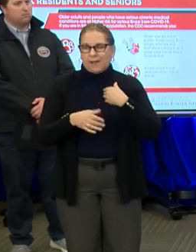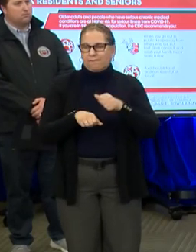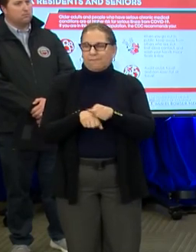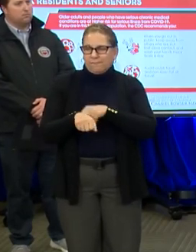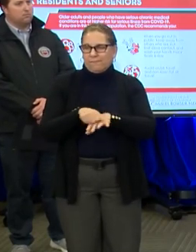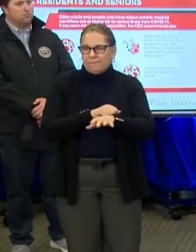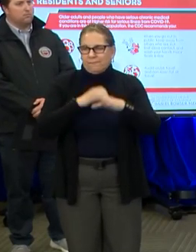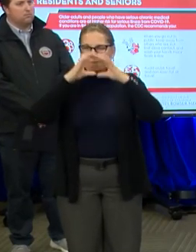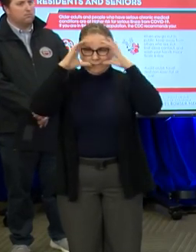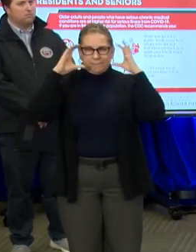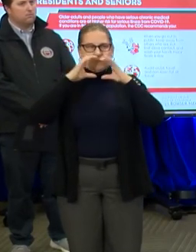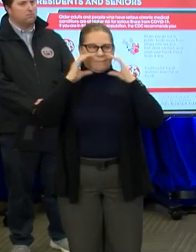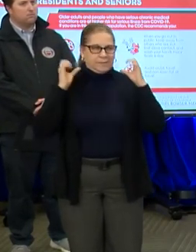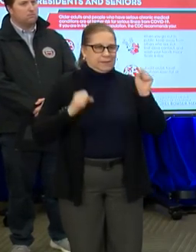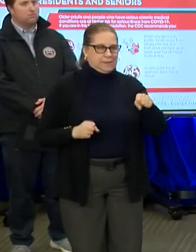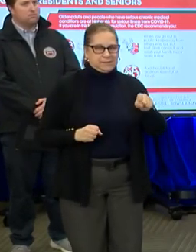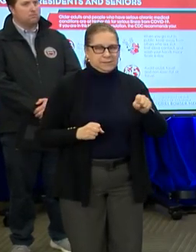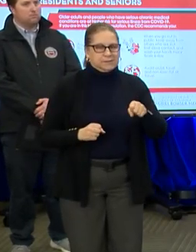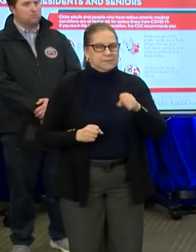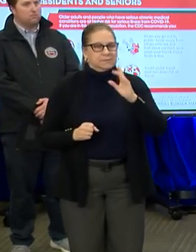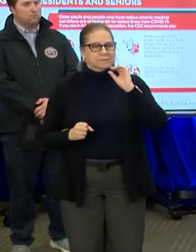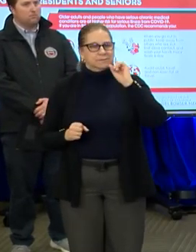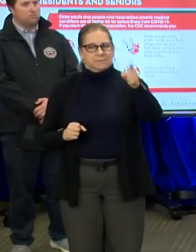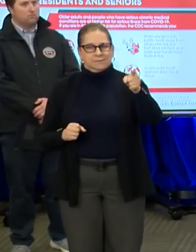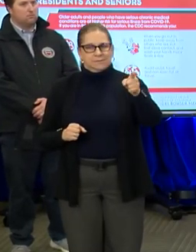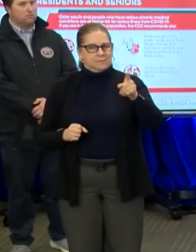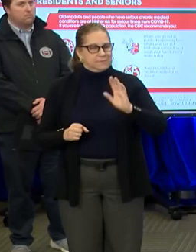get back to testing numbers? Final question. Yeah, final question.